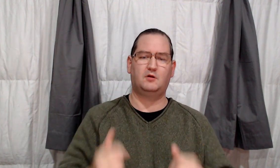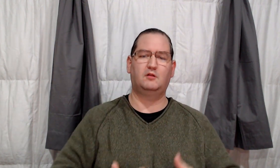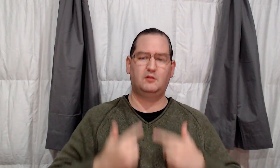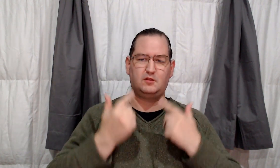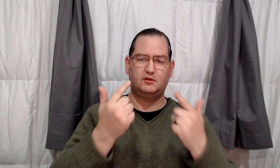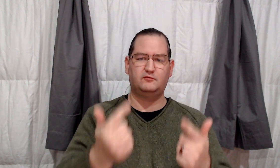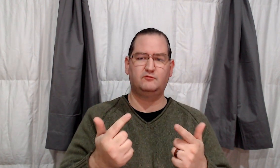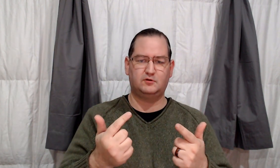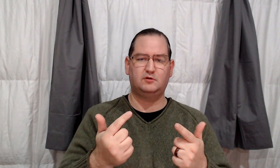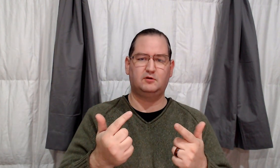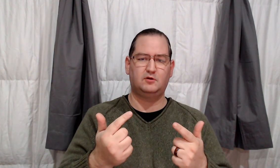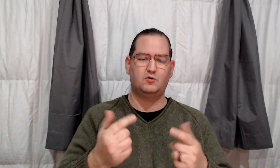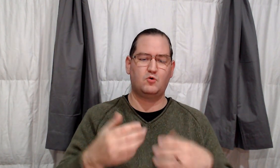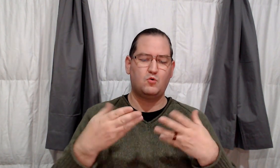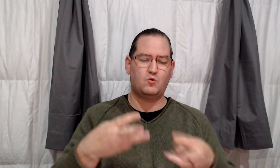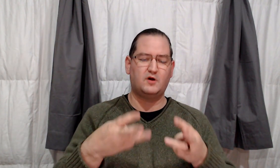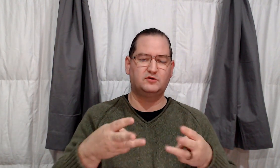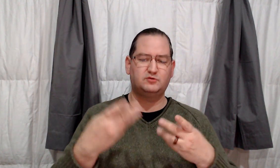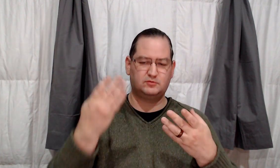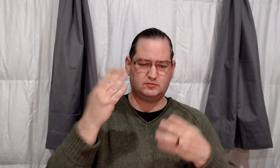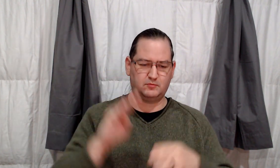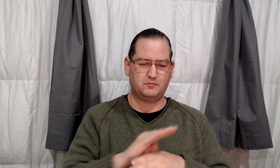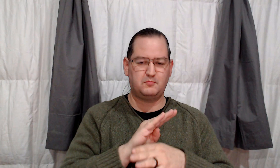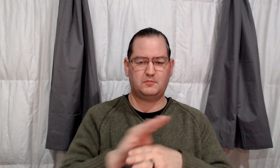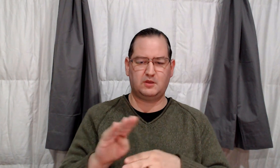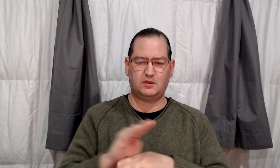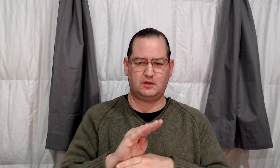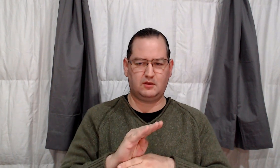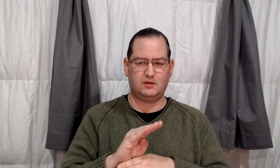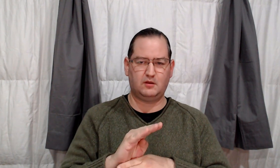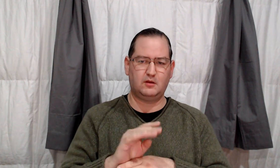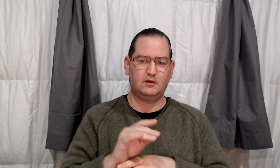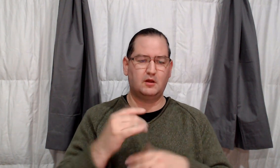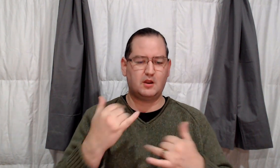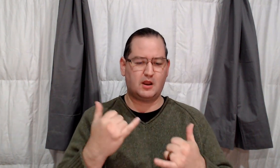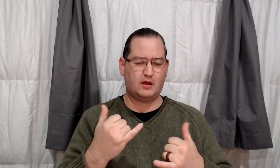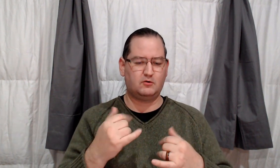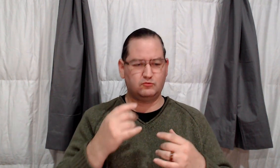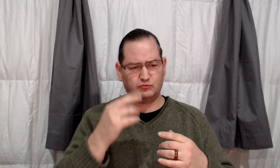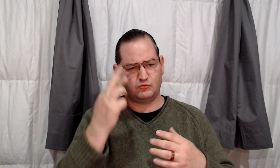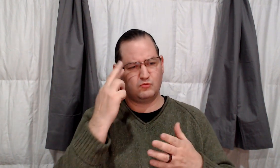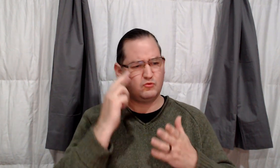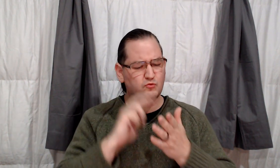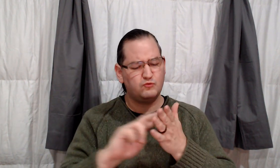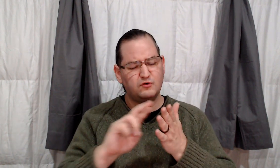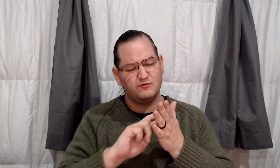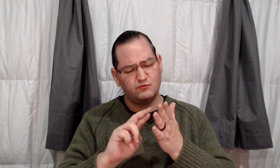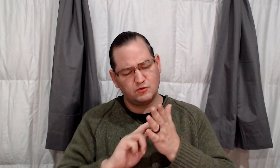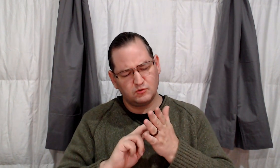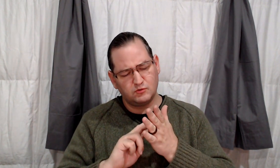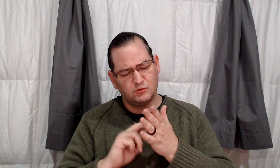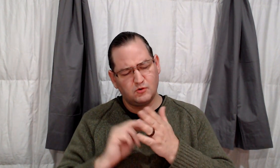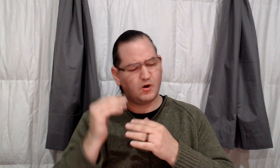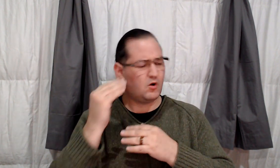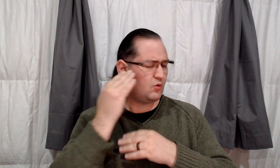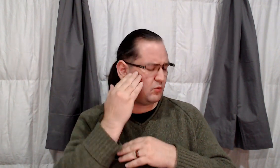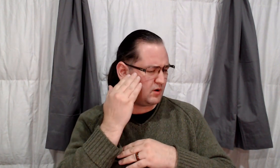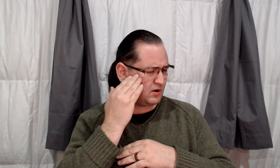time. To review, plan at some level of awareness the things you're going to do later on, things you're going to